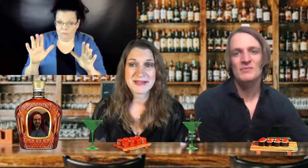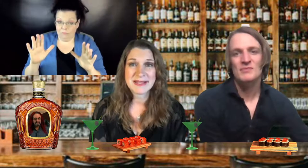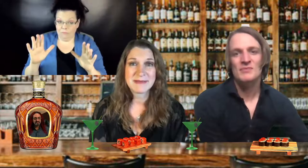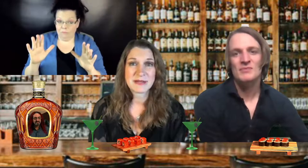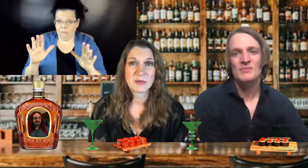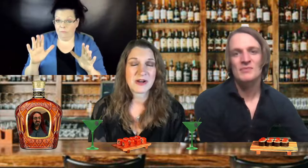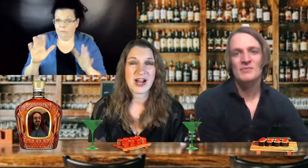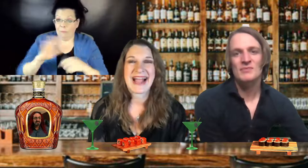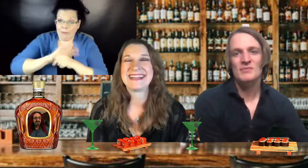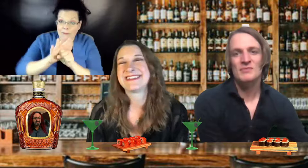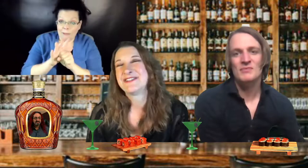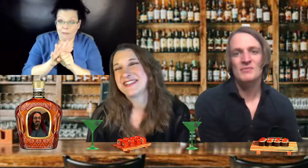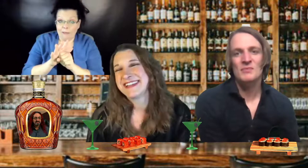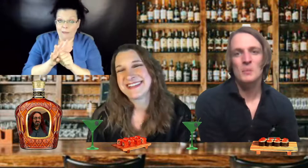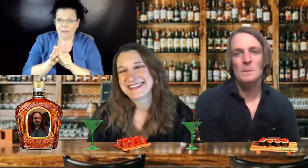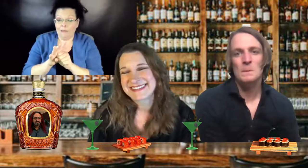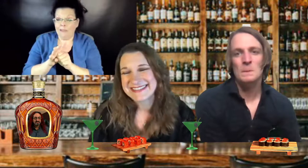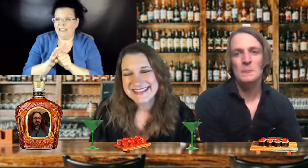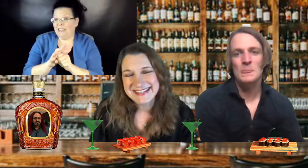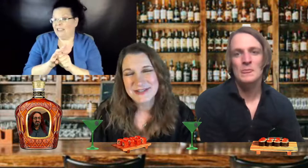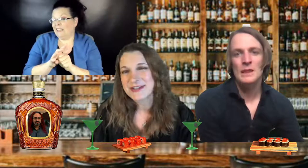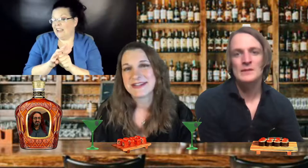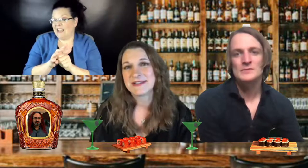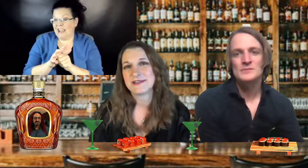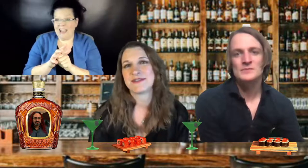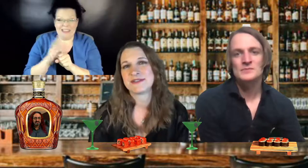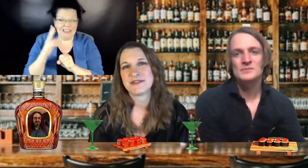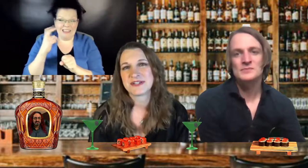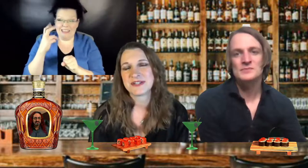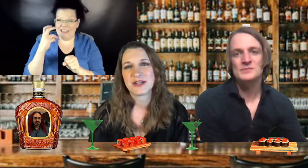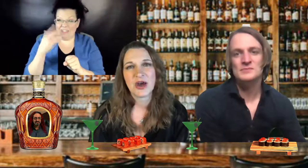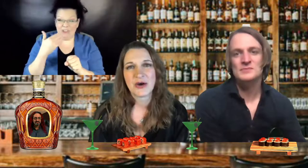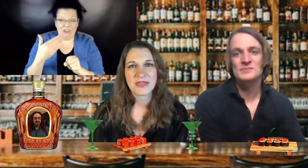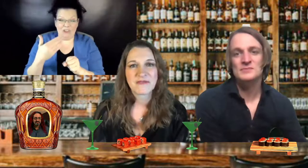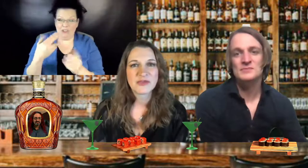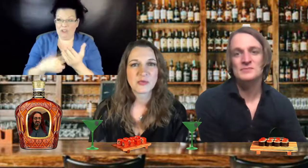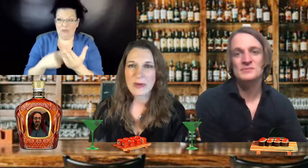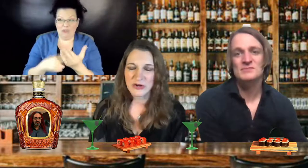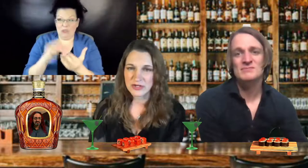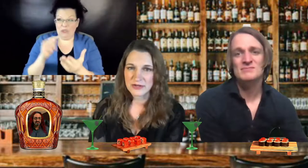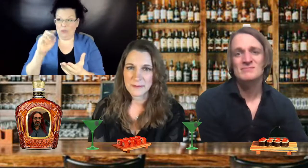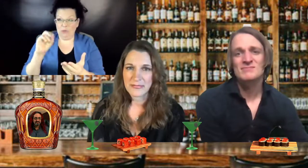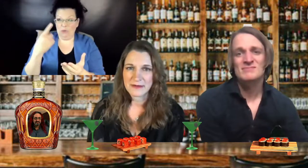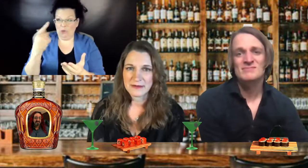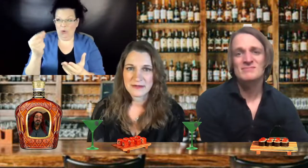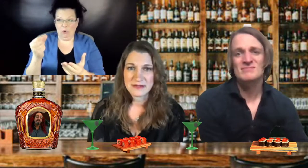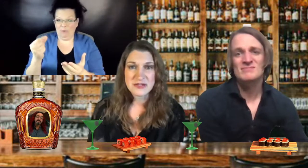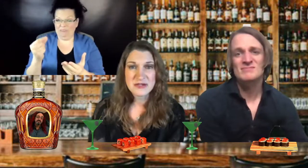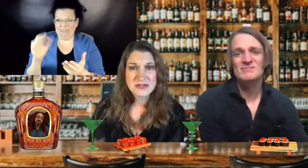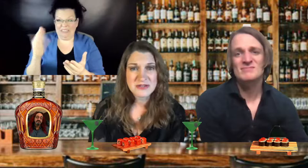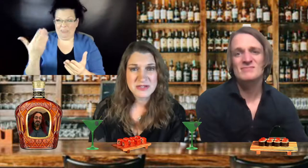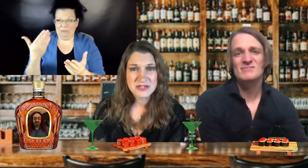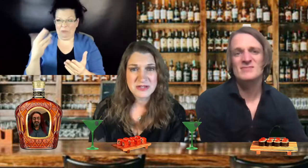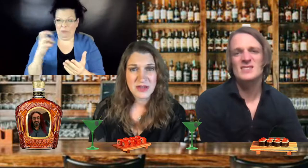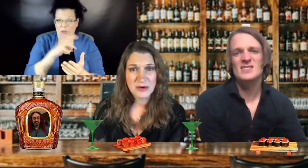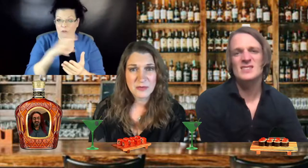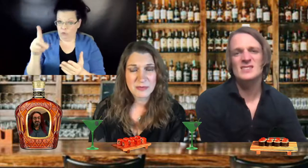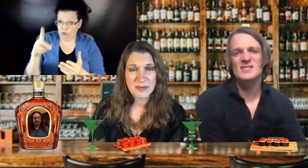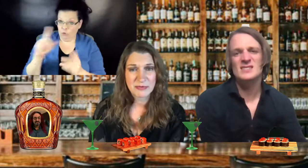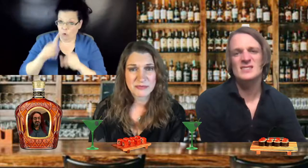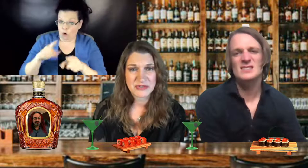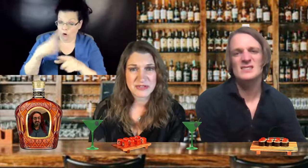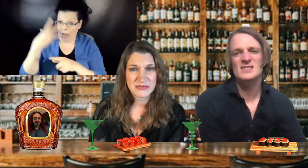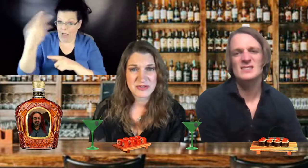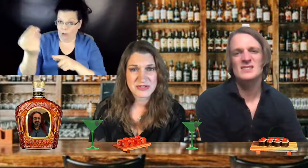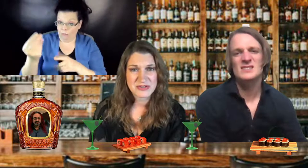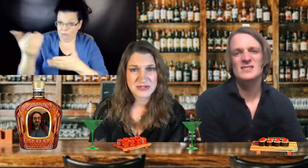of a pandemic where I don't think it is a good idea to do sushi to go. That feels weird. Did you get sushi to go where